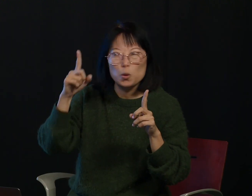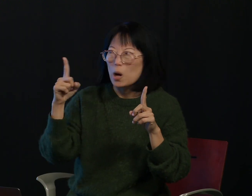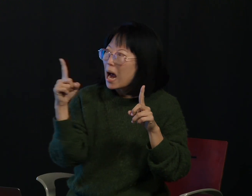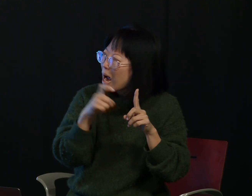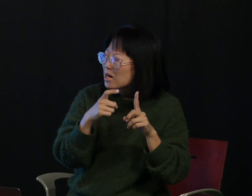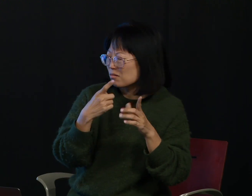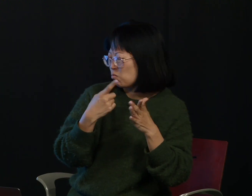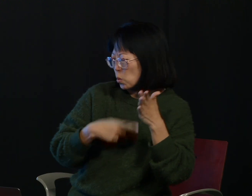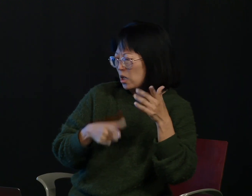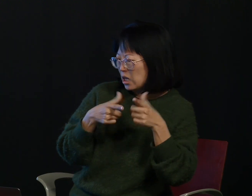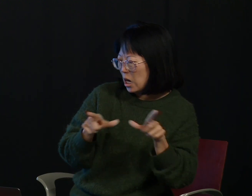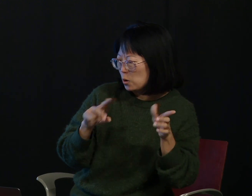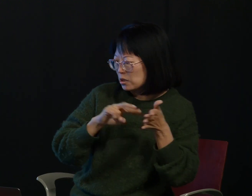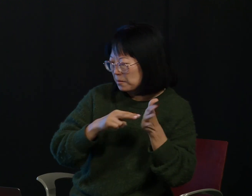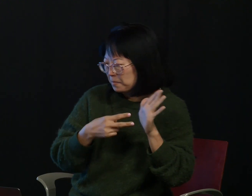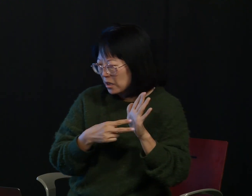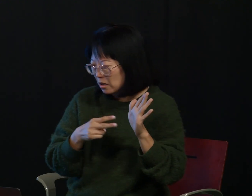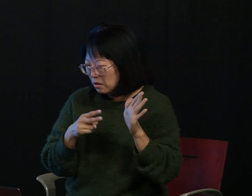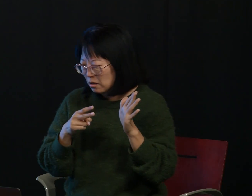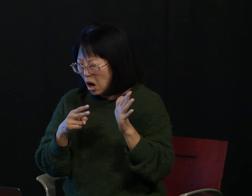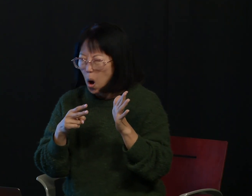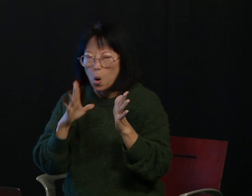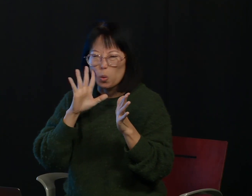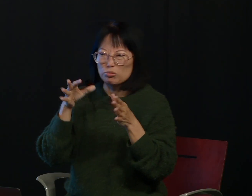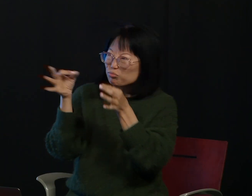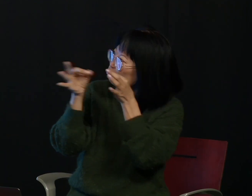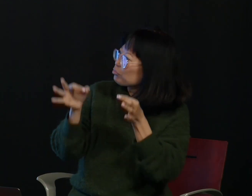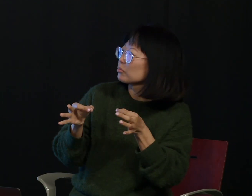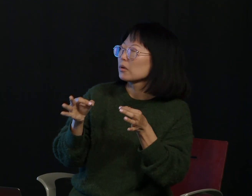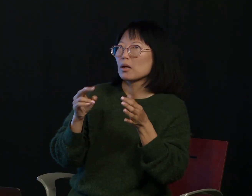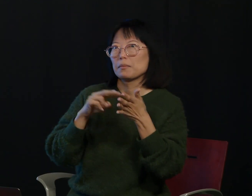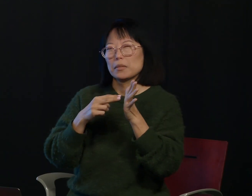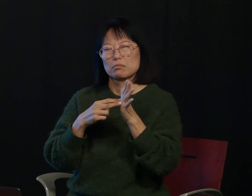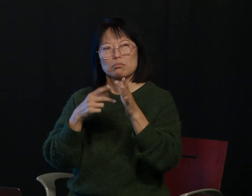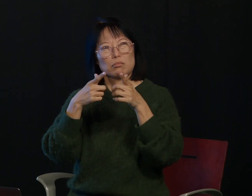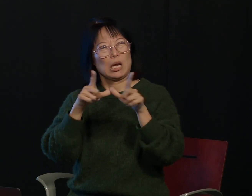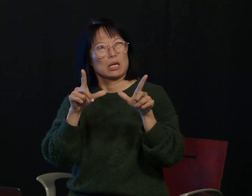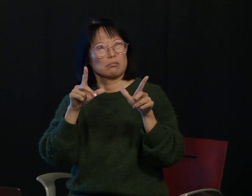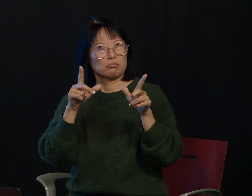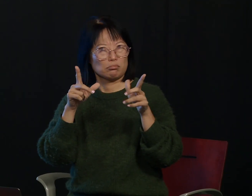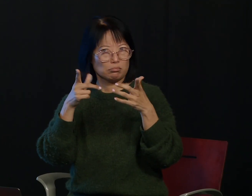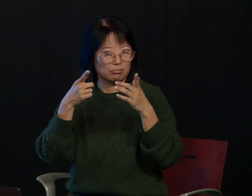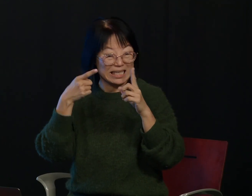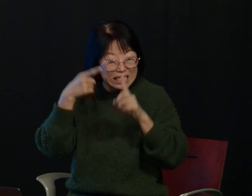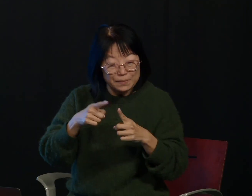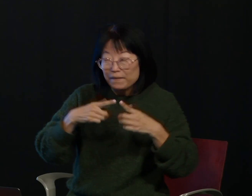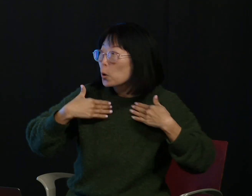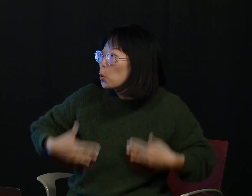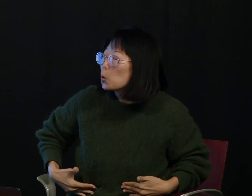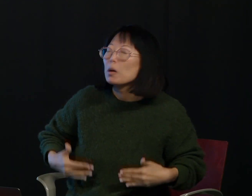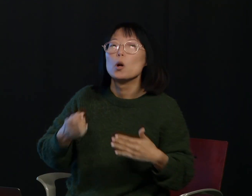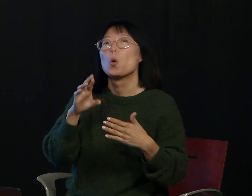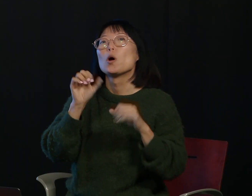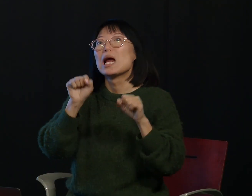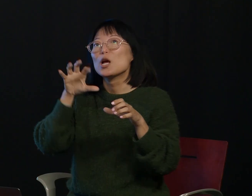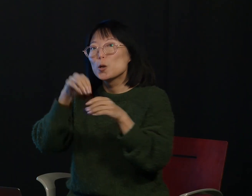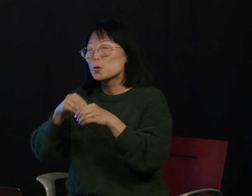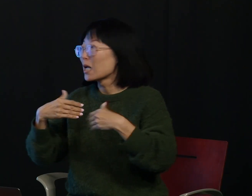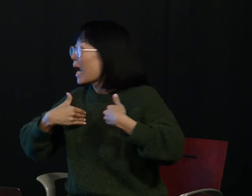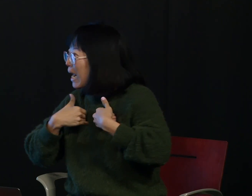Anthropologists probably will tell you that that language means something different, is specific to humans, or maybe they'll